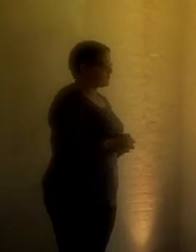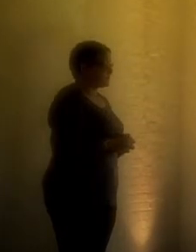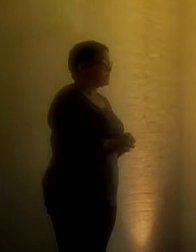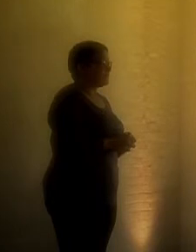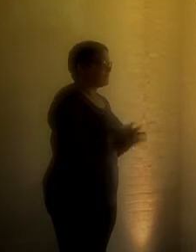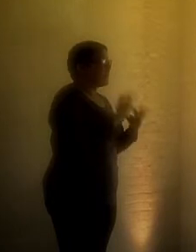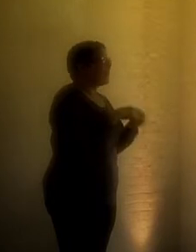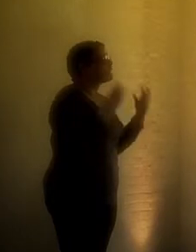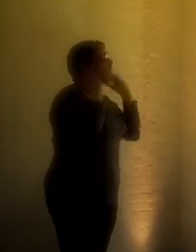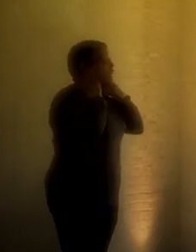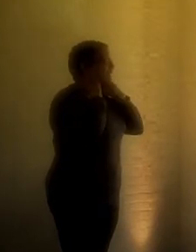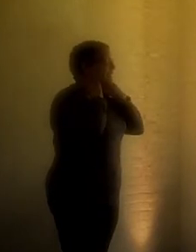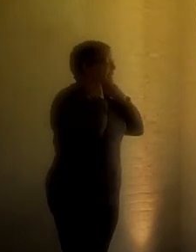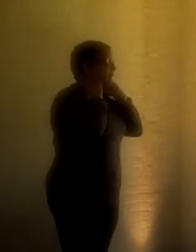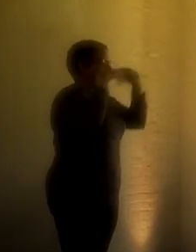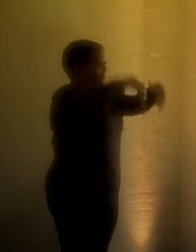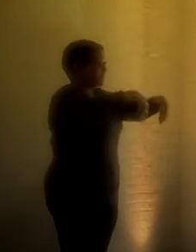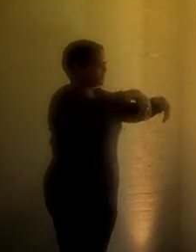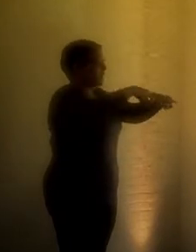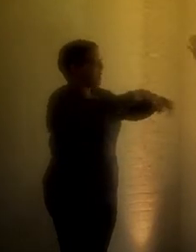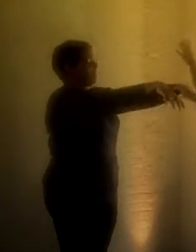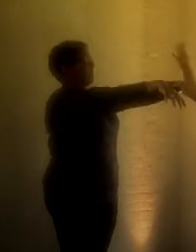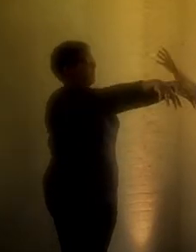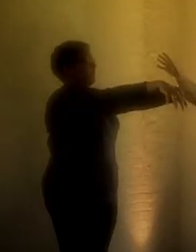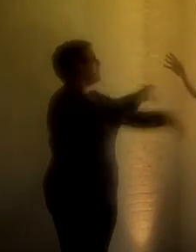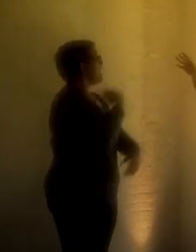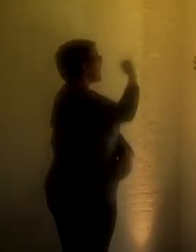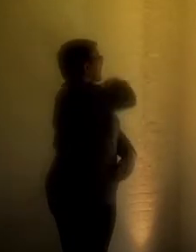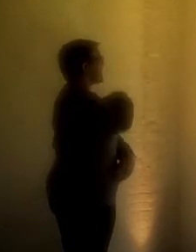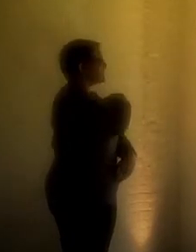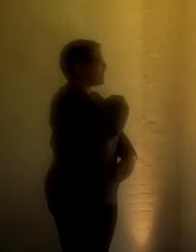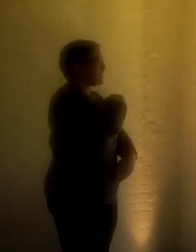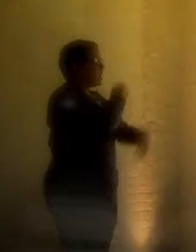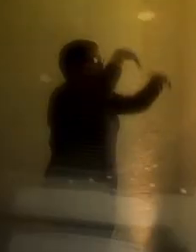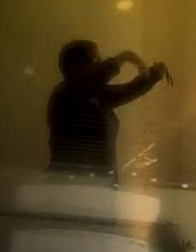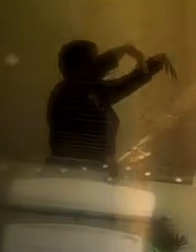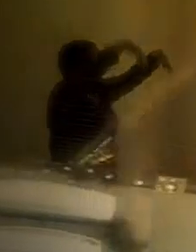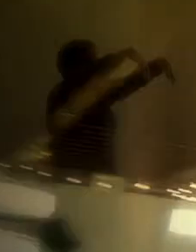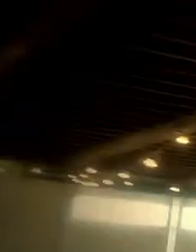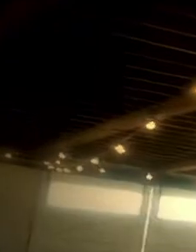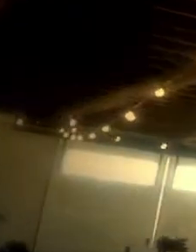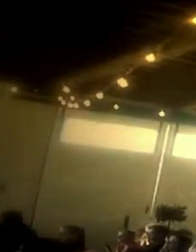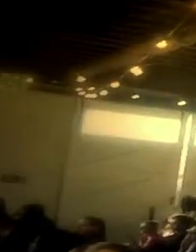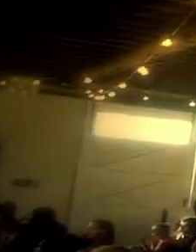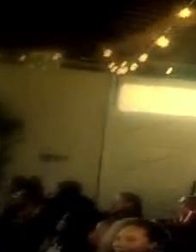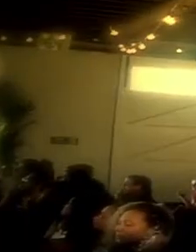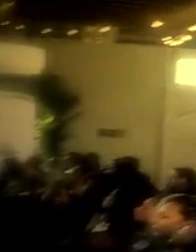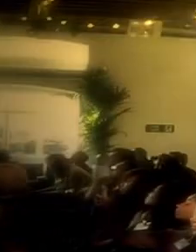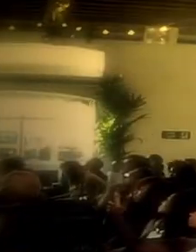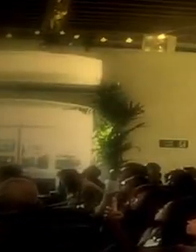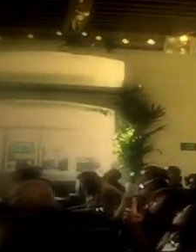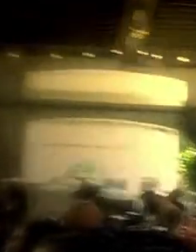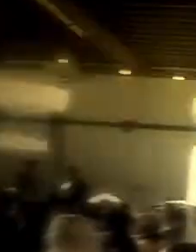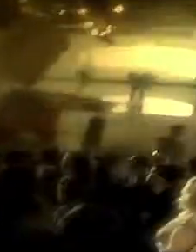if Frankenstein's monster is kind of a zombie, then I'd say this guy's a phantom. Okay, he's this one that we sort of present to people and